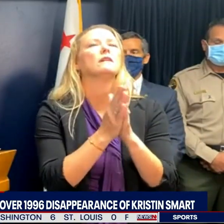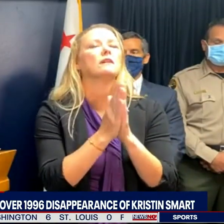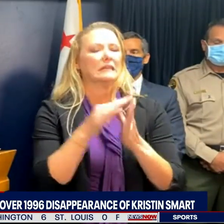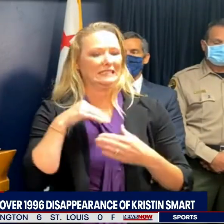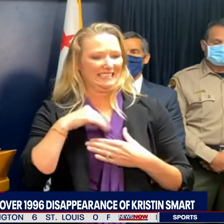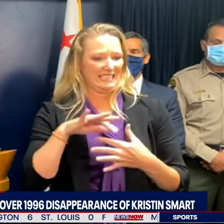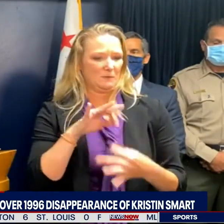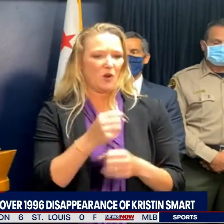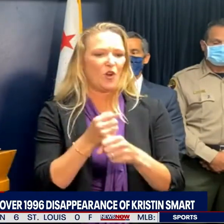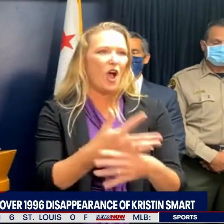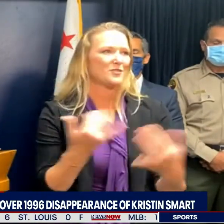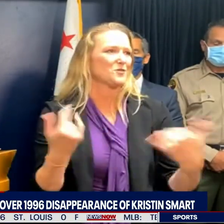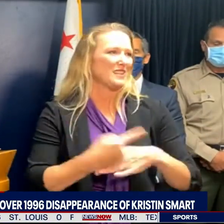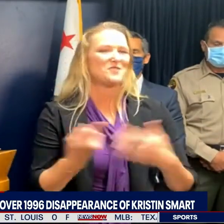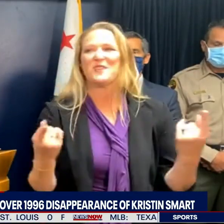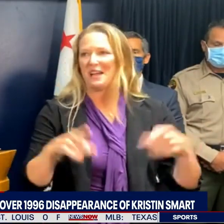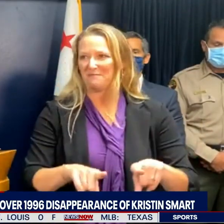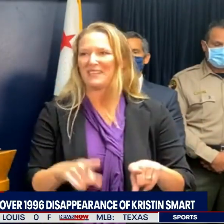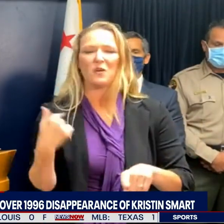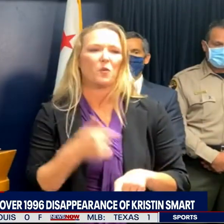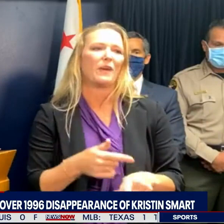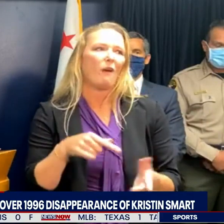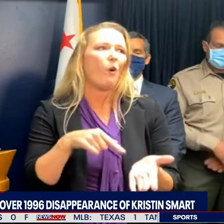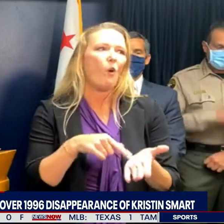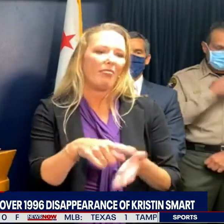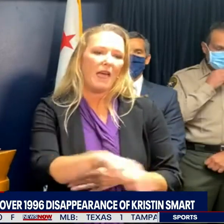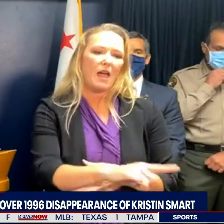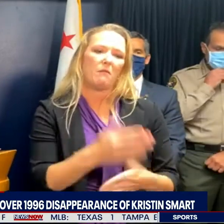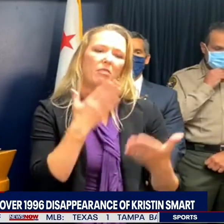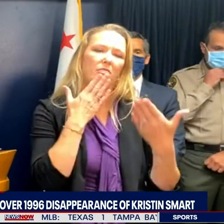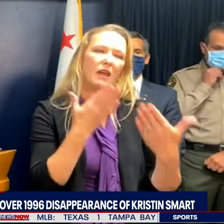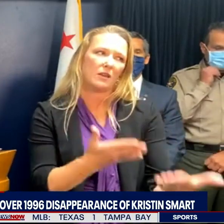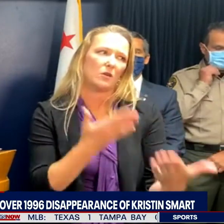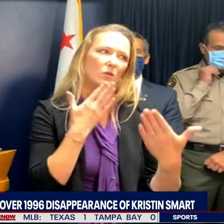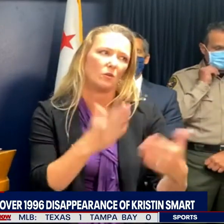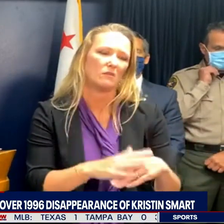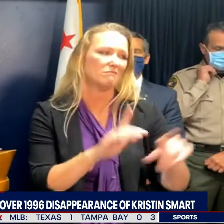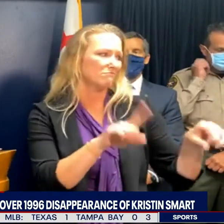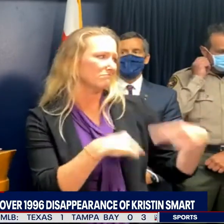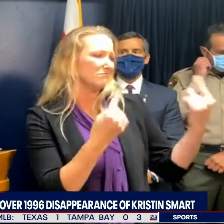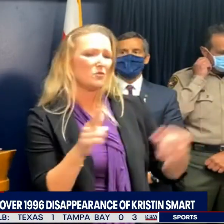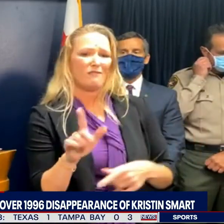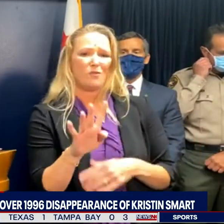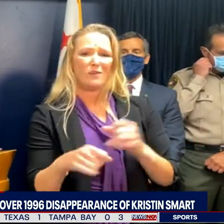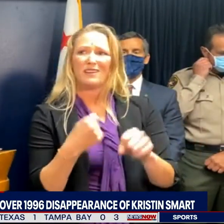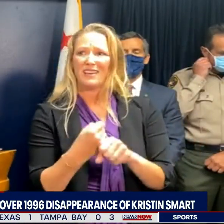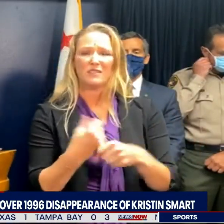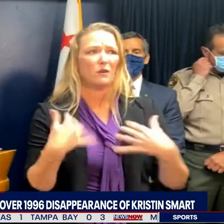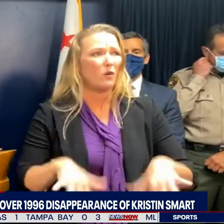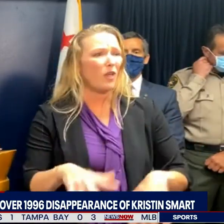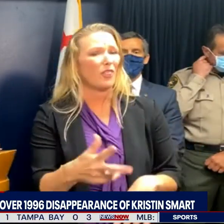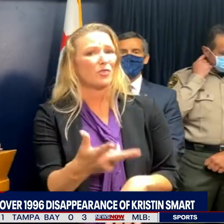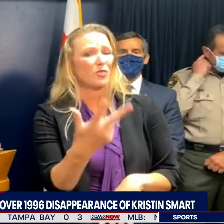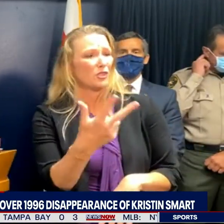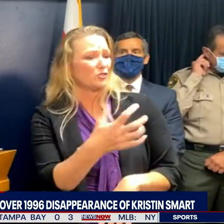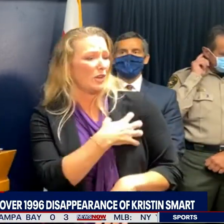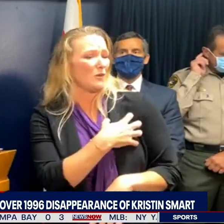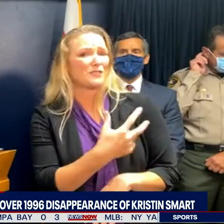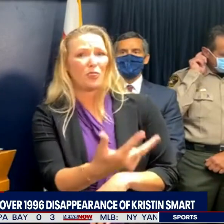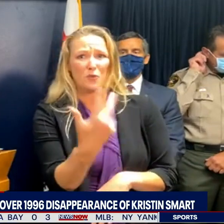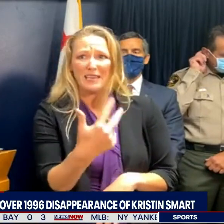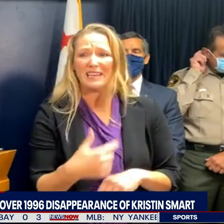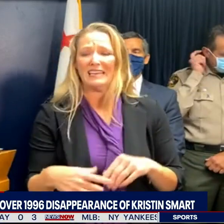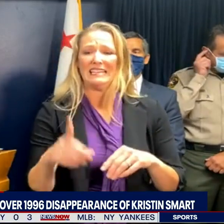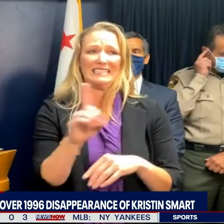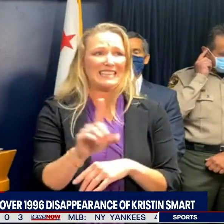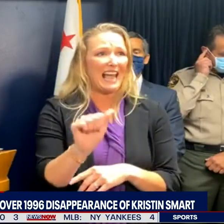debt of gratitude. Over the past 24 plus years, there have been 3 sheriffs, as I mentioned, 3 district attorneys, all